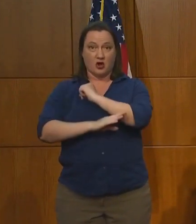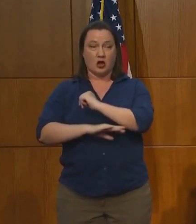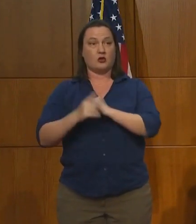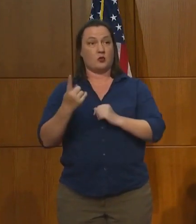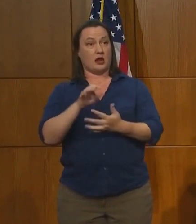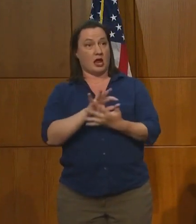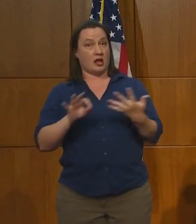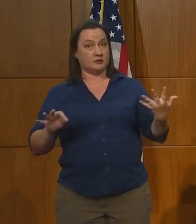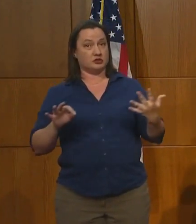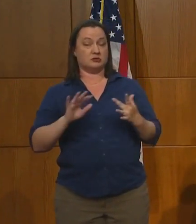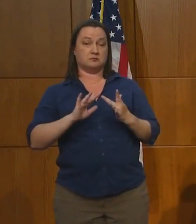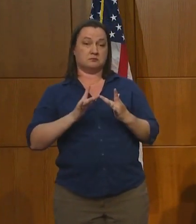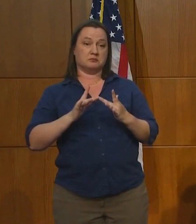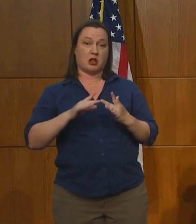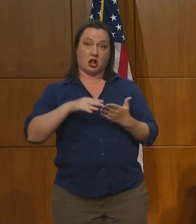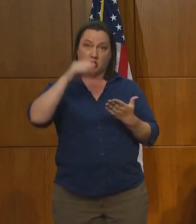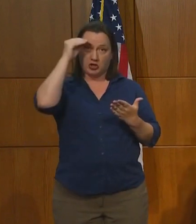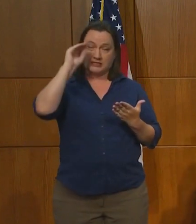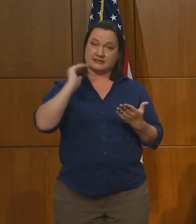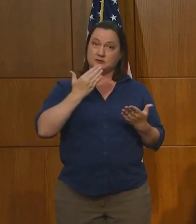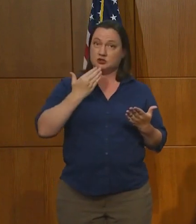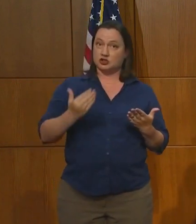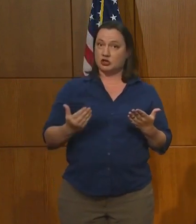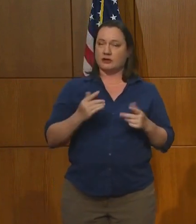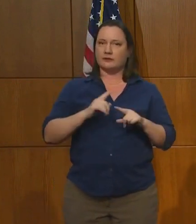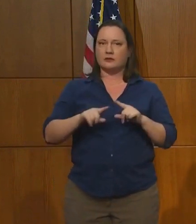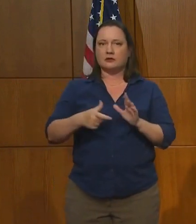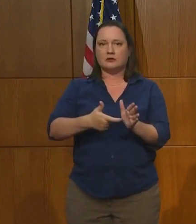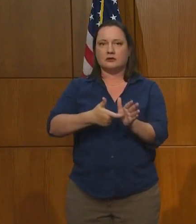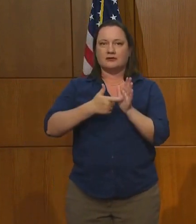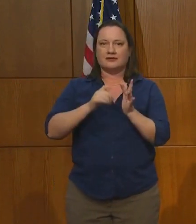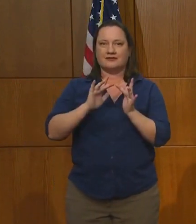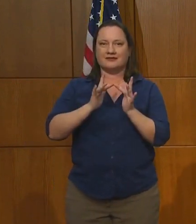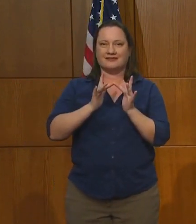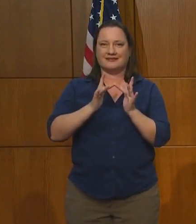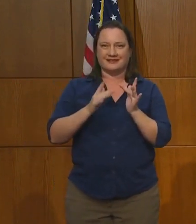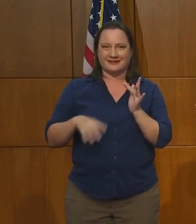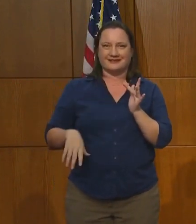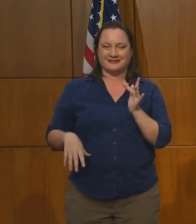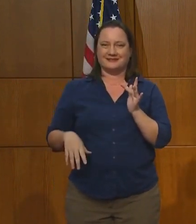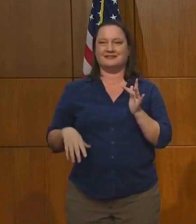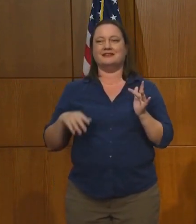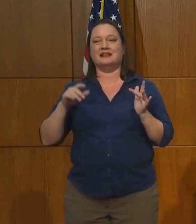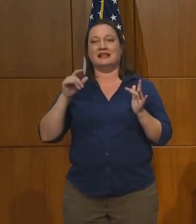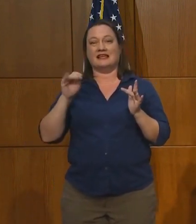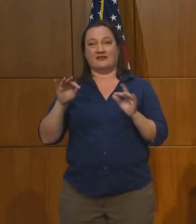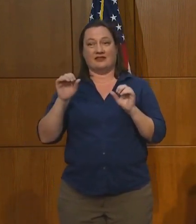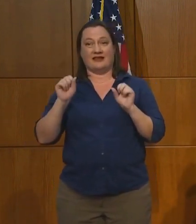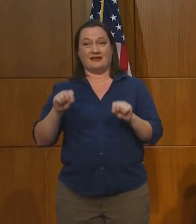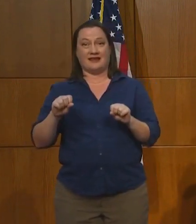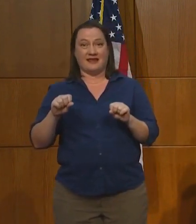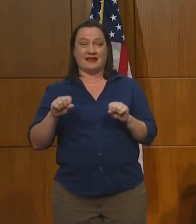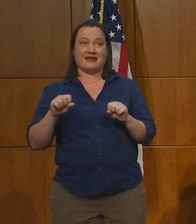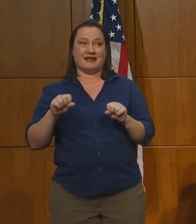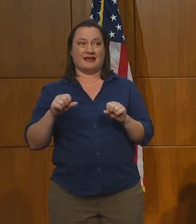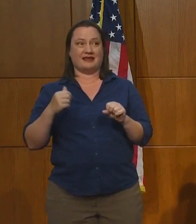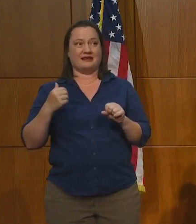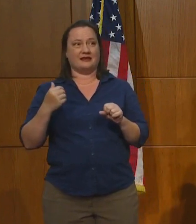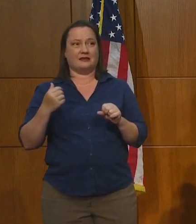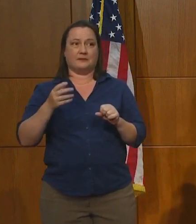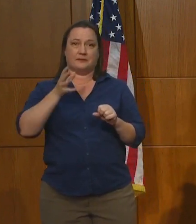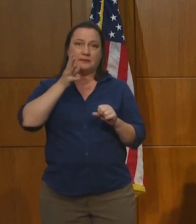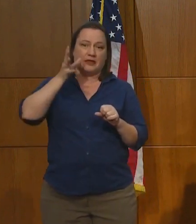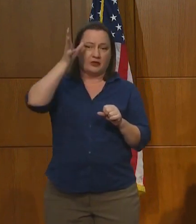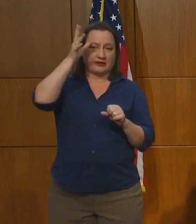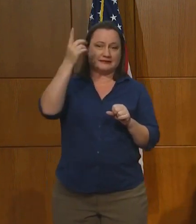good if people have access to broadband, if they have, Andre, the means for someone to stay at home with the children.